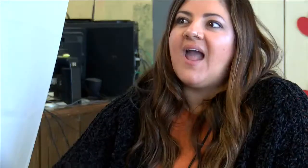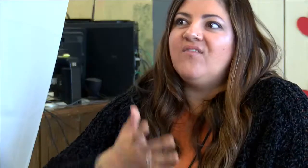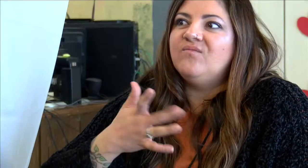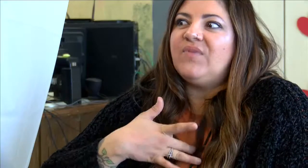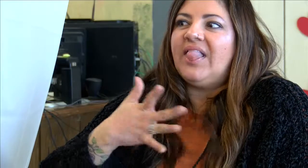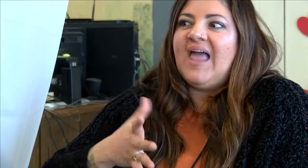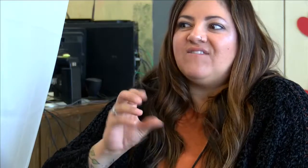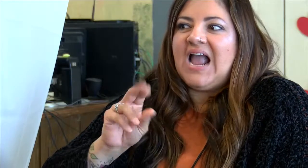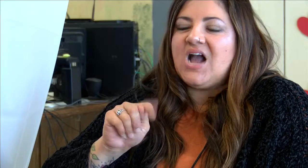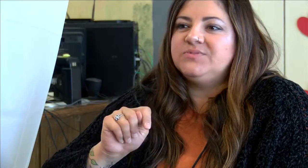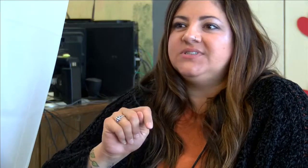Yeah, I feel left out.